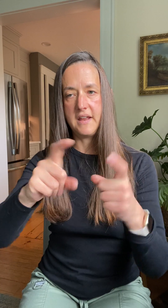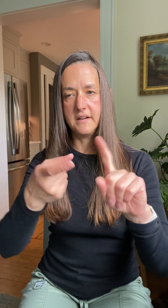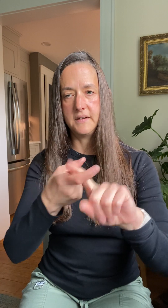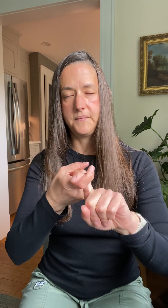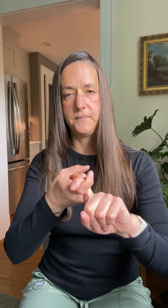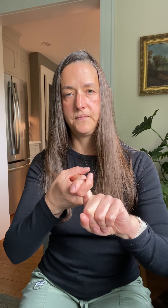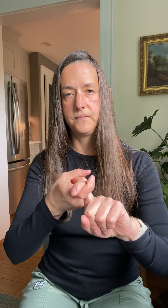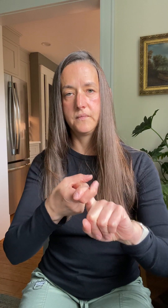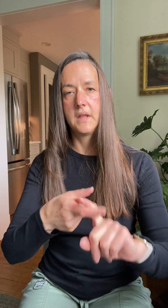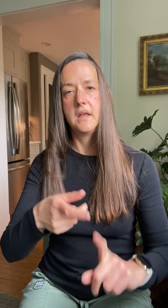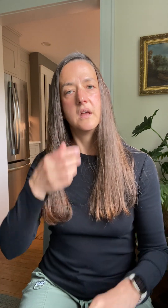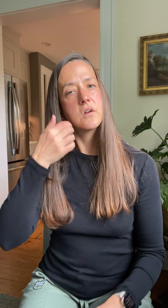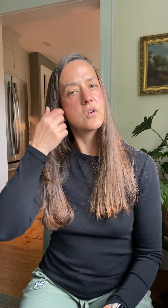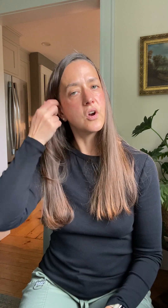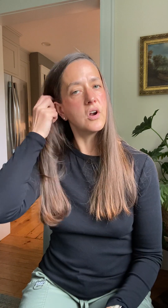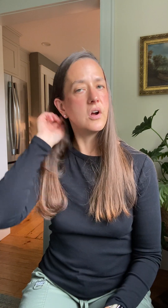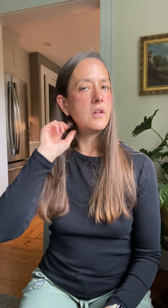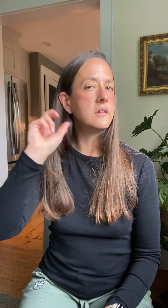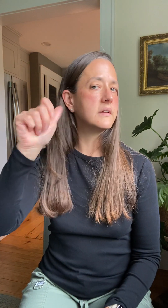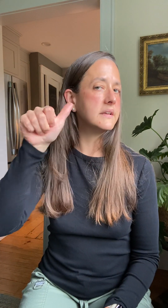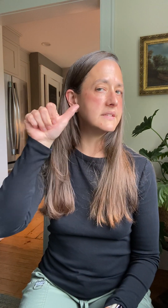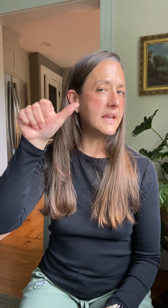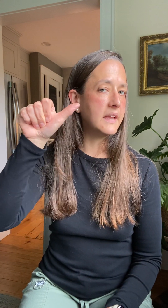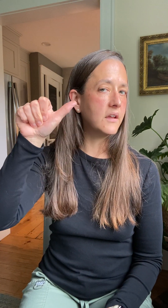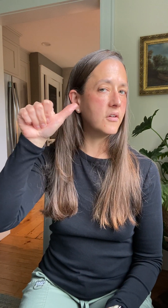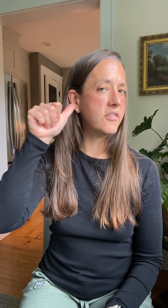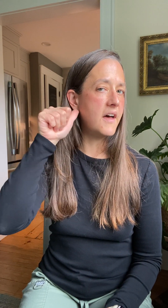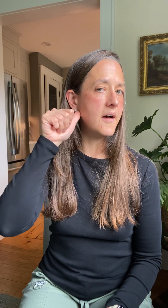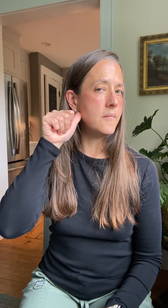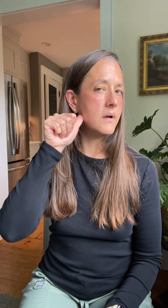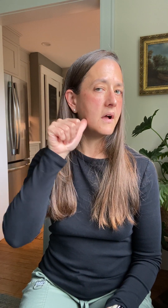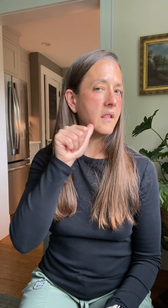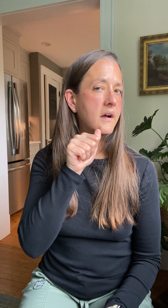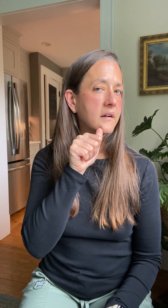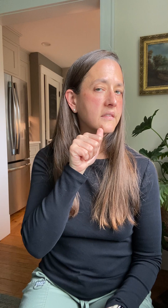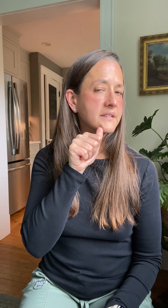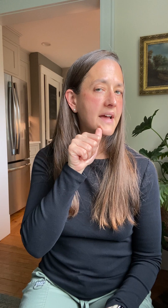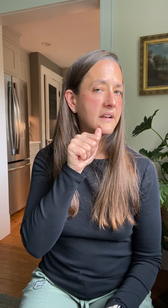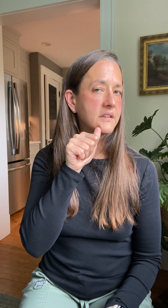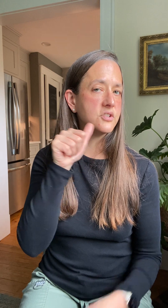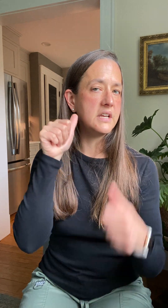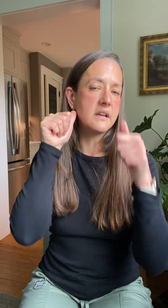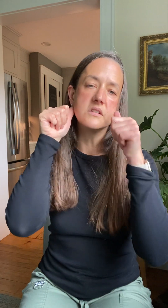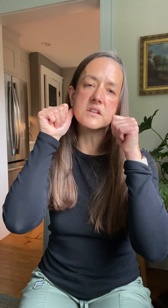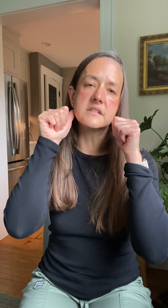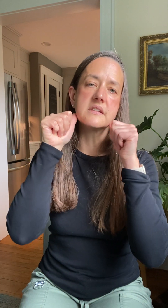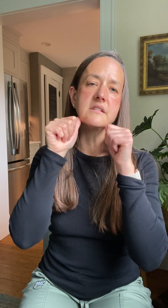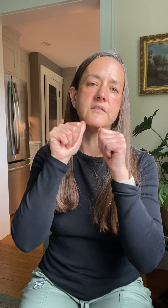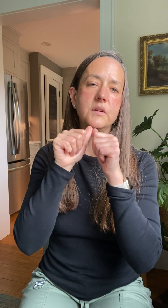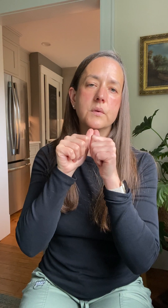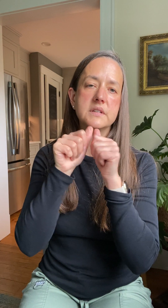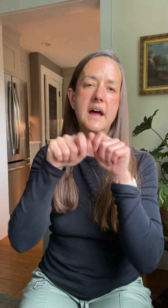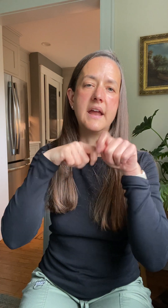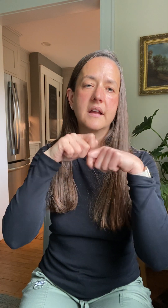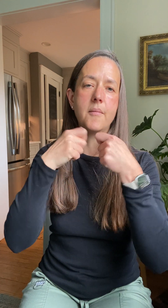boyfriend. Girl is taking your thumb along the side of the cheek, just as if you were tying a